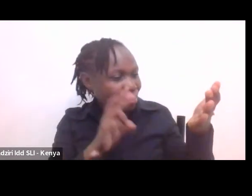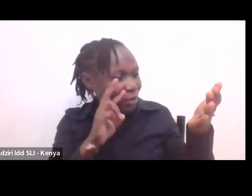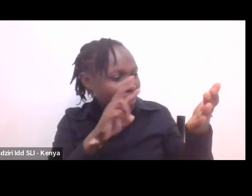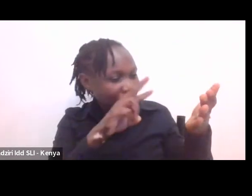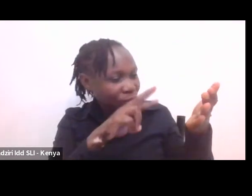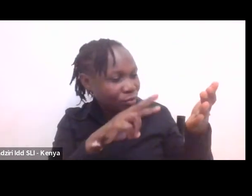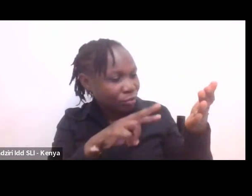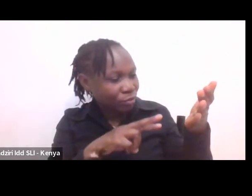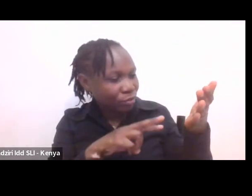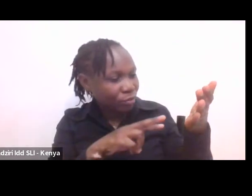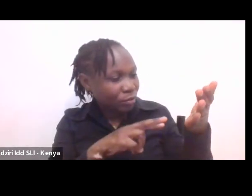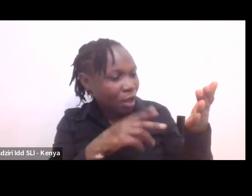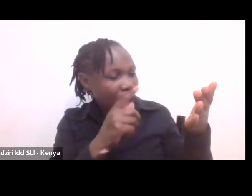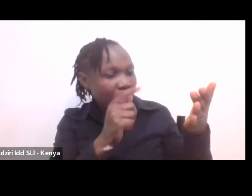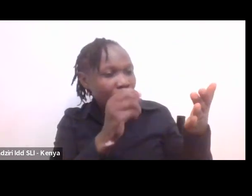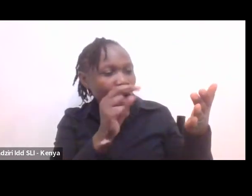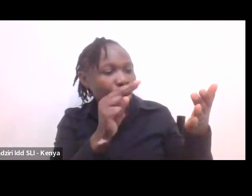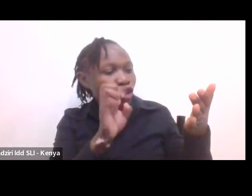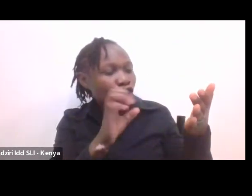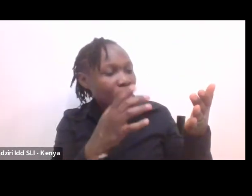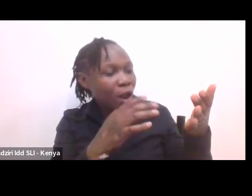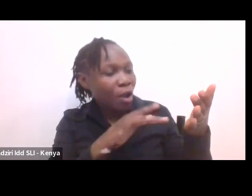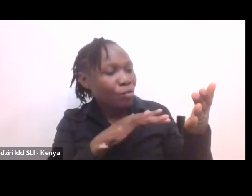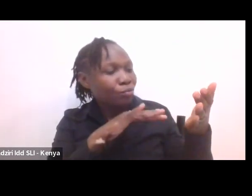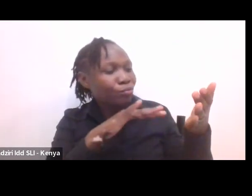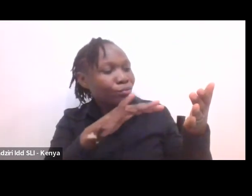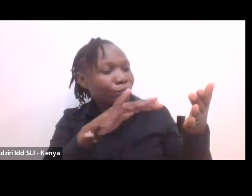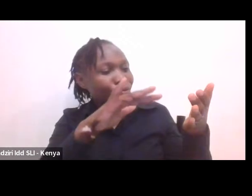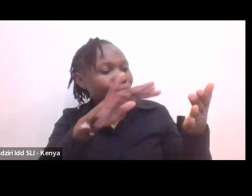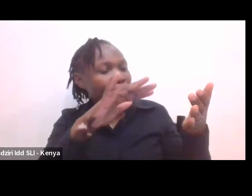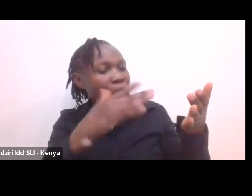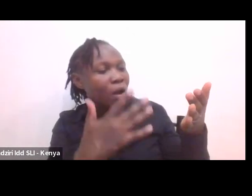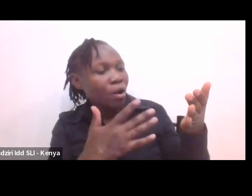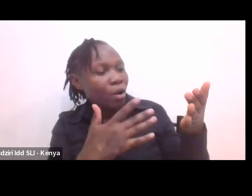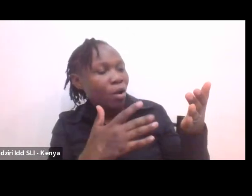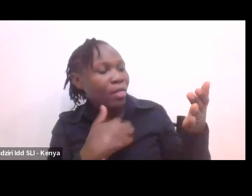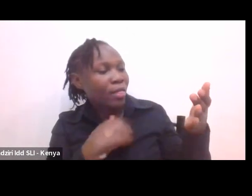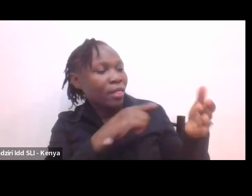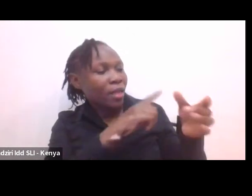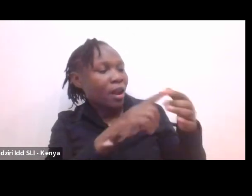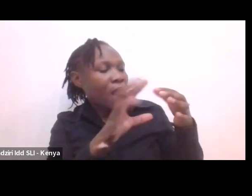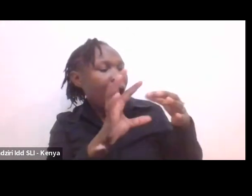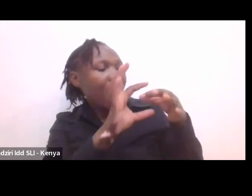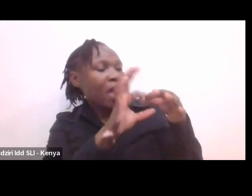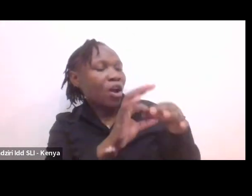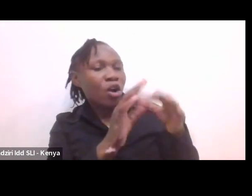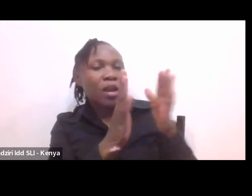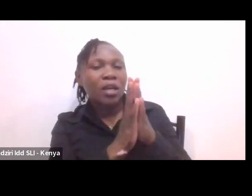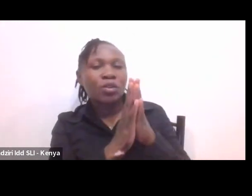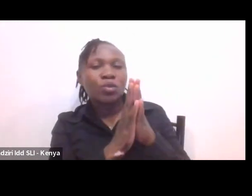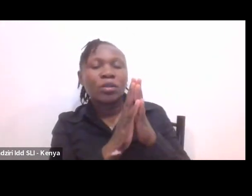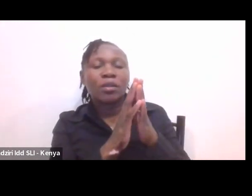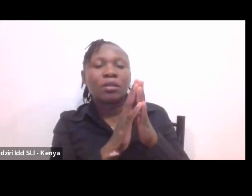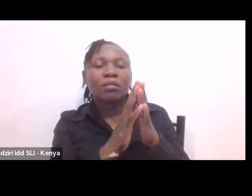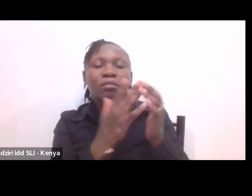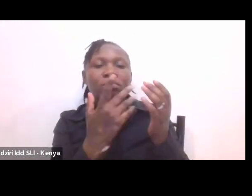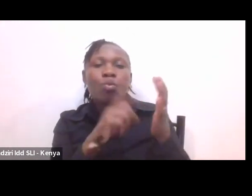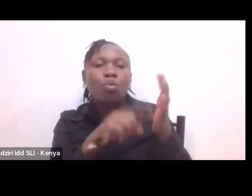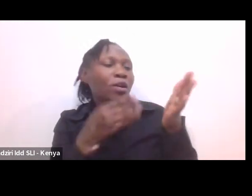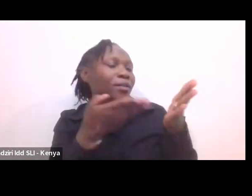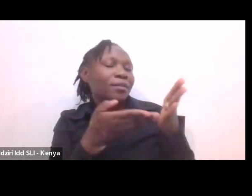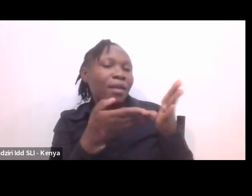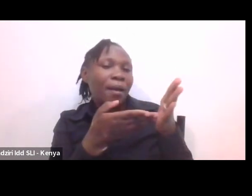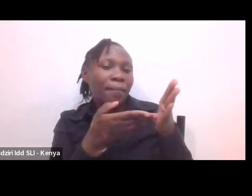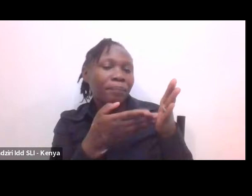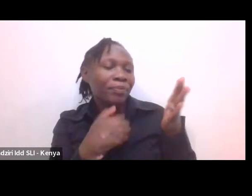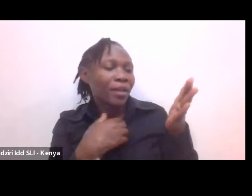pitch, tone, dynamics, rhythm, connecting with what the dots on the page really intend. And I read